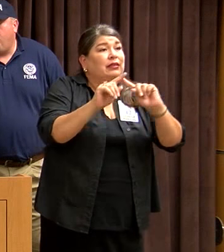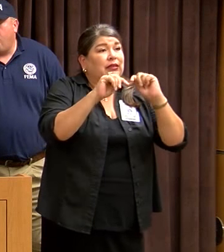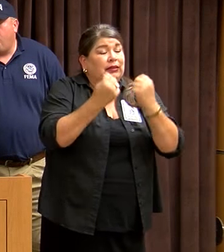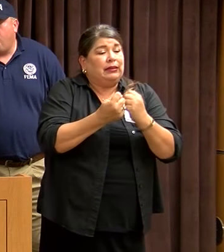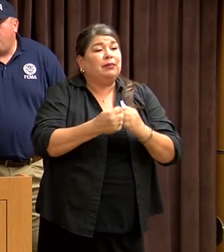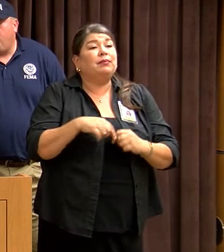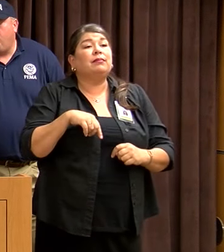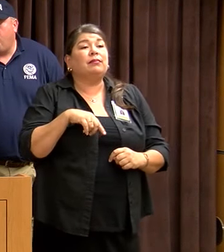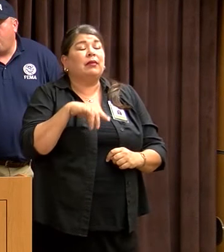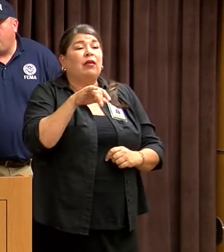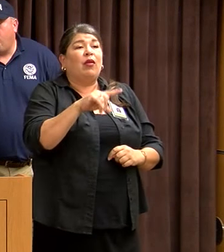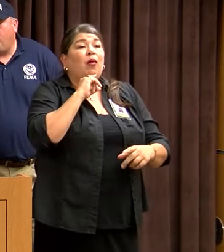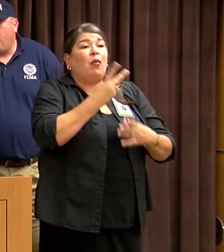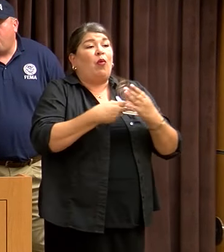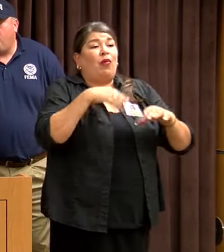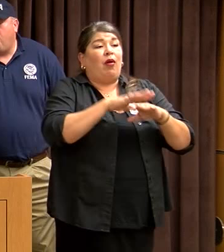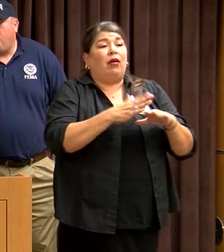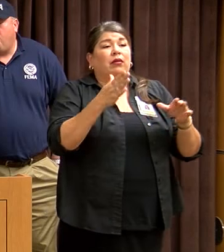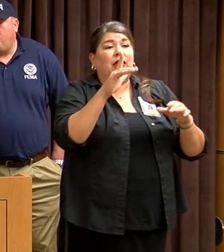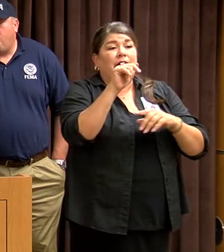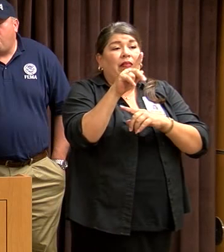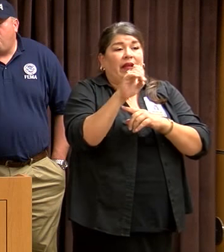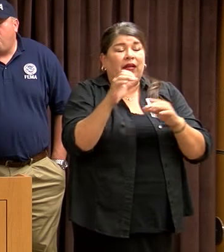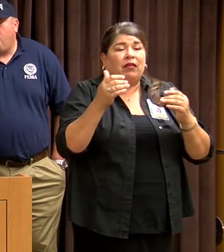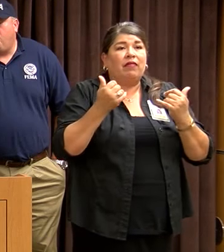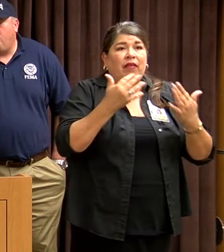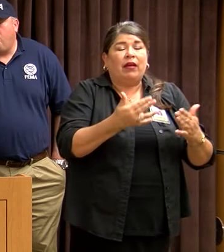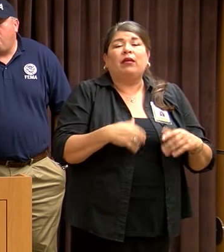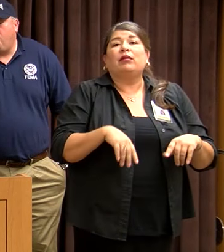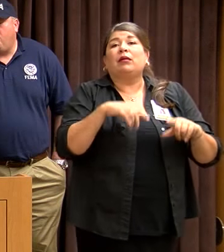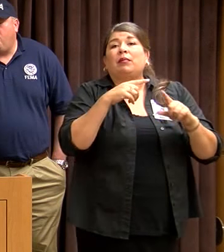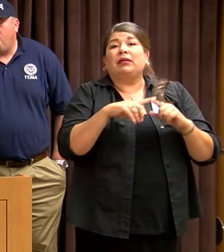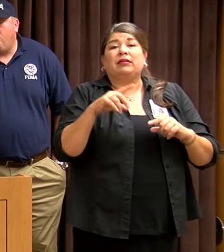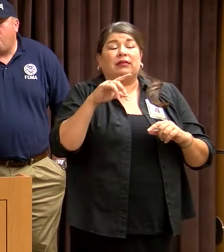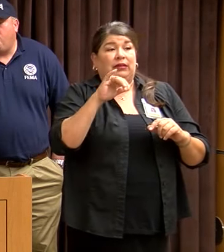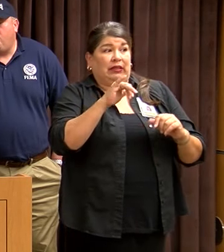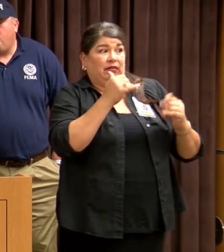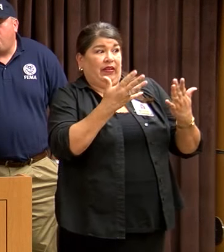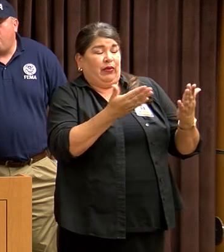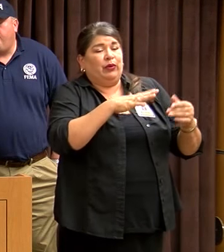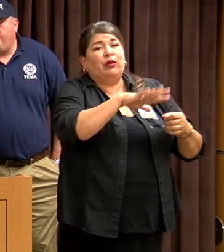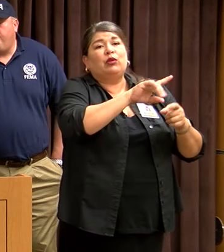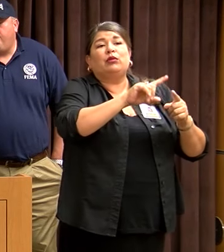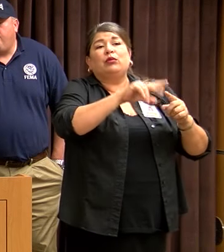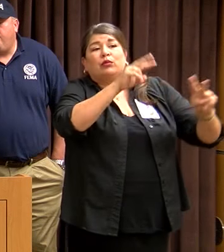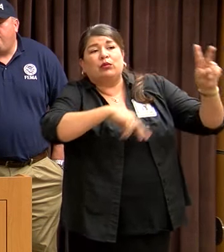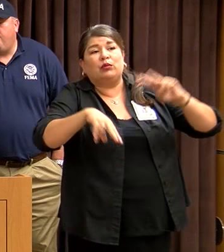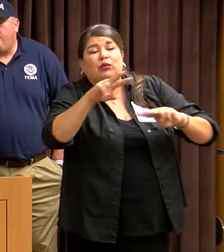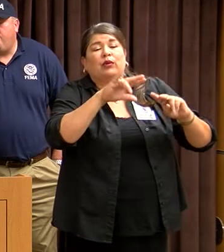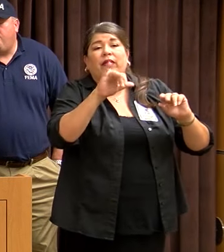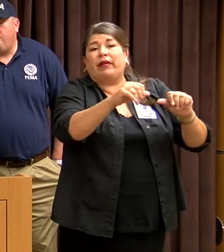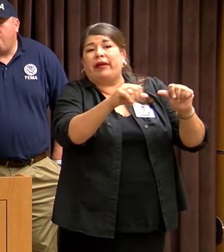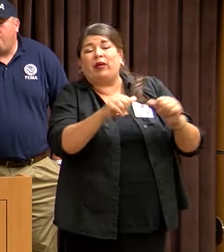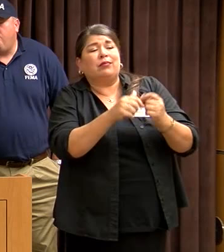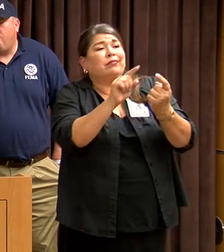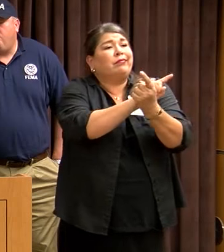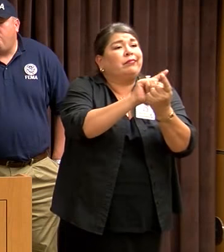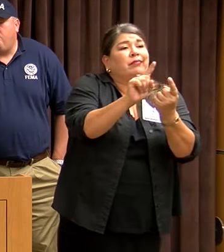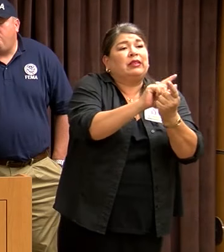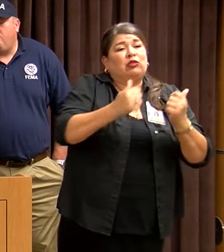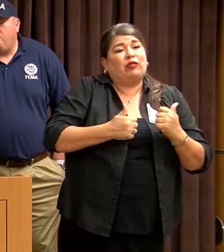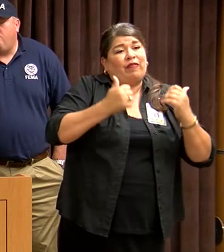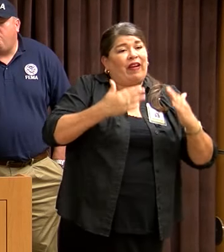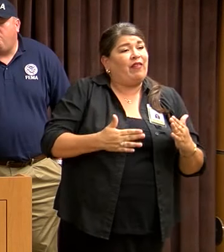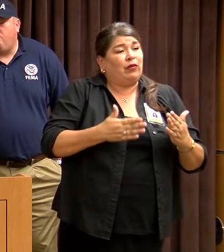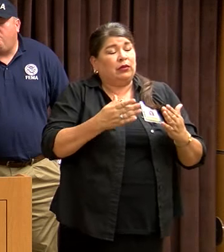both the Lake Fire and the Butte Fire that are out canvassing the area, running into the survivors, registering them